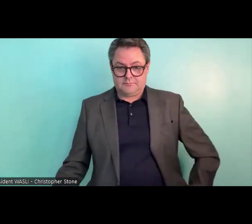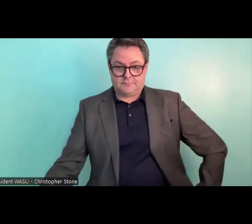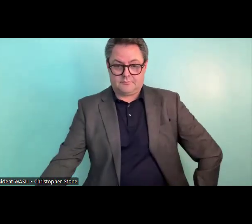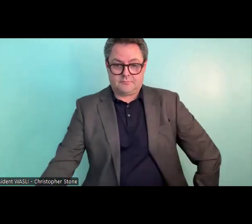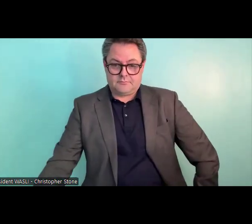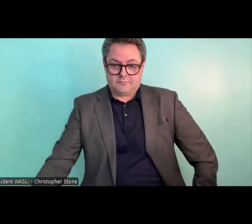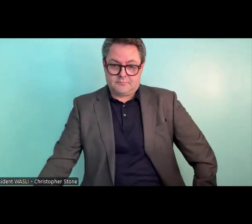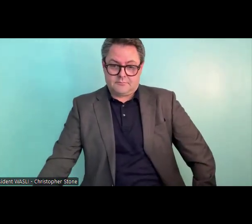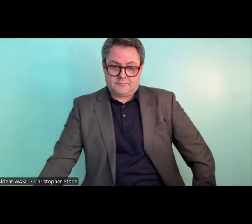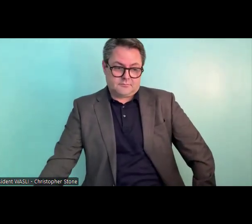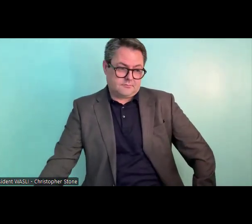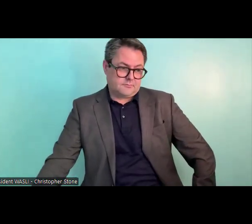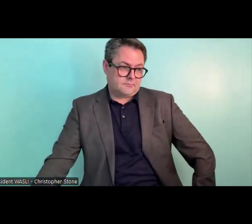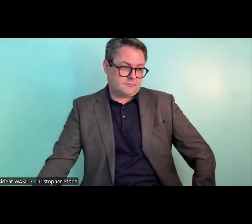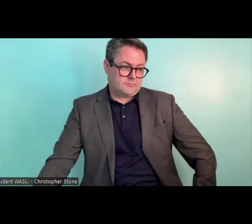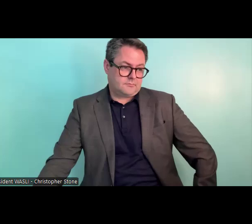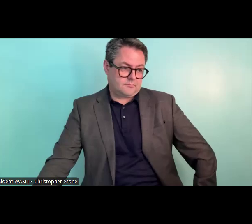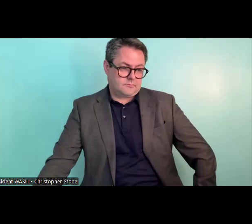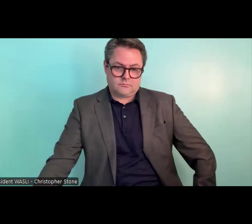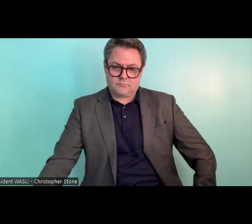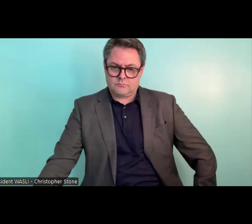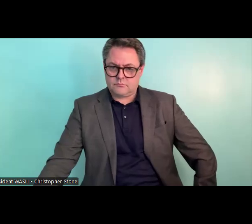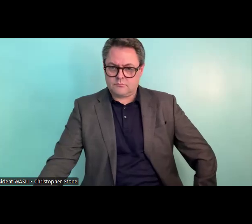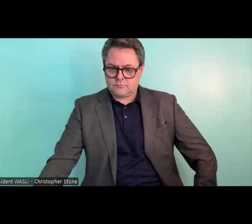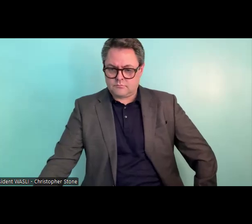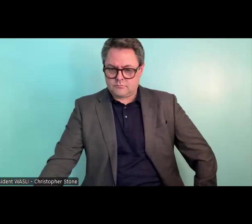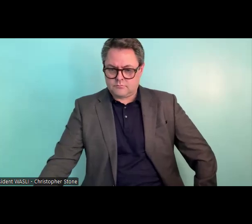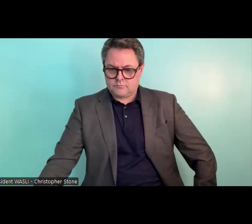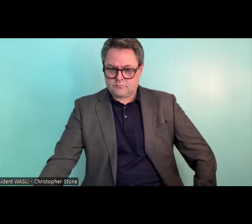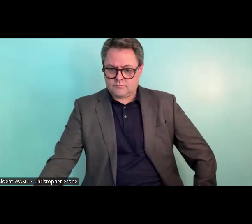And we see the majority of those votes are in favour.